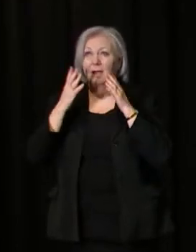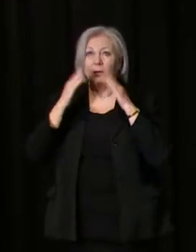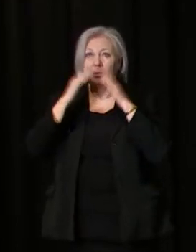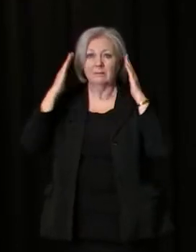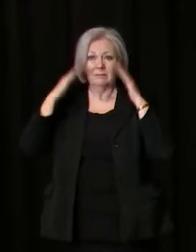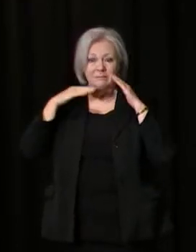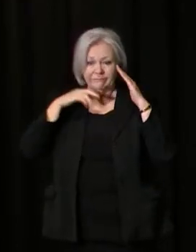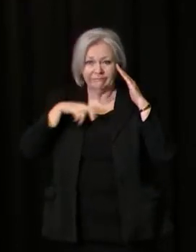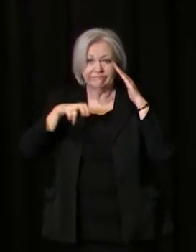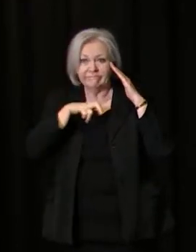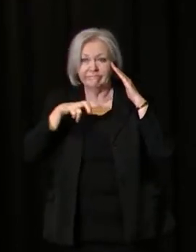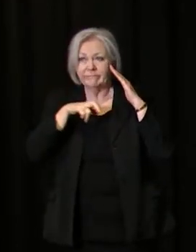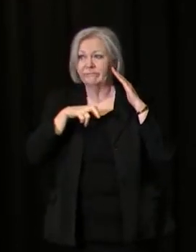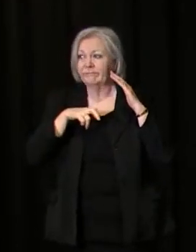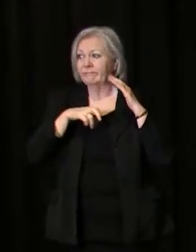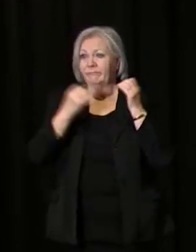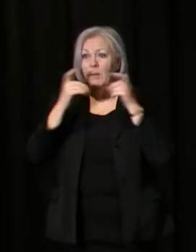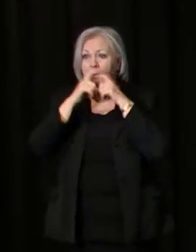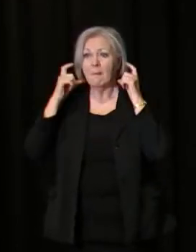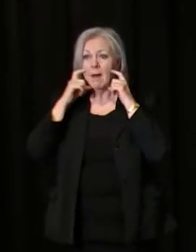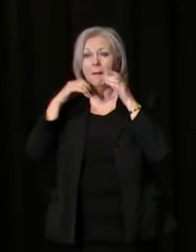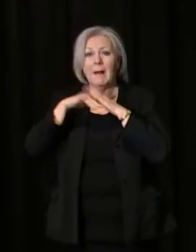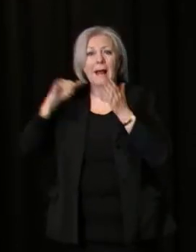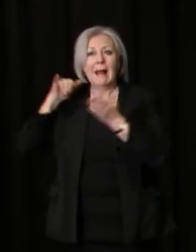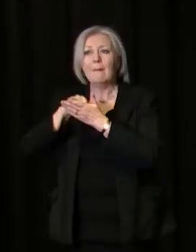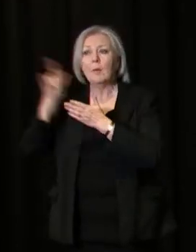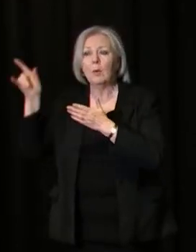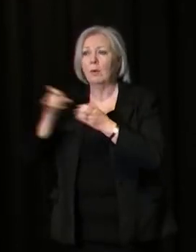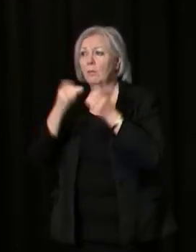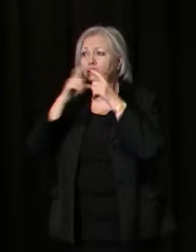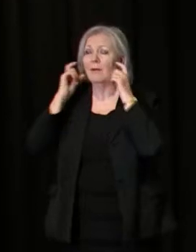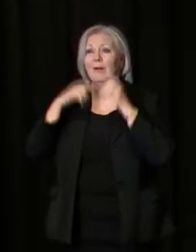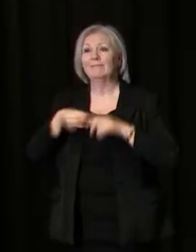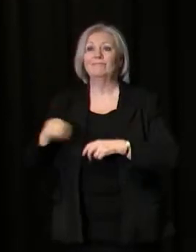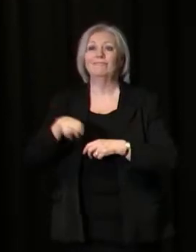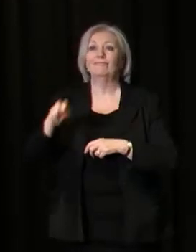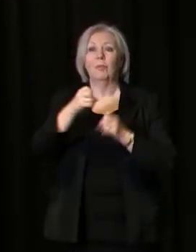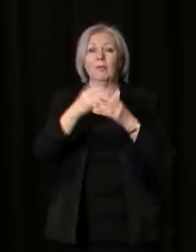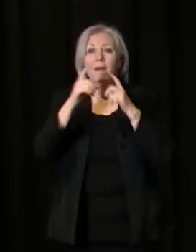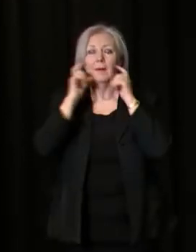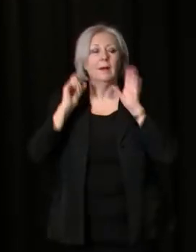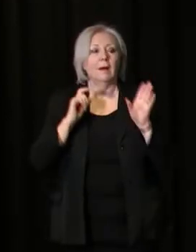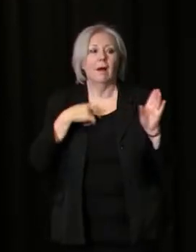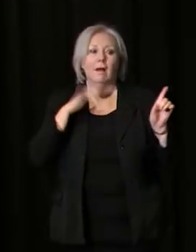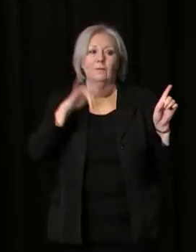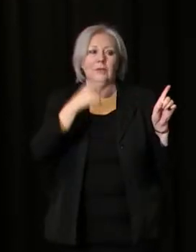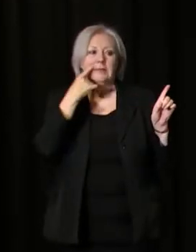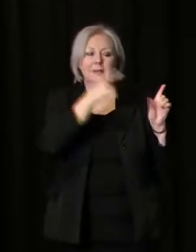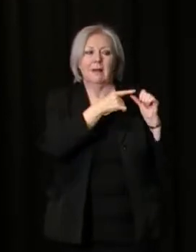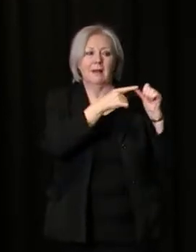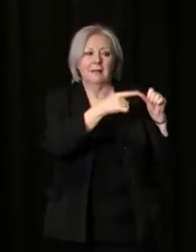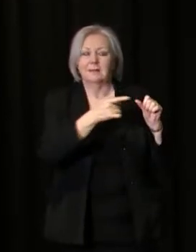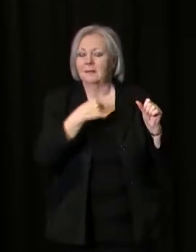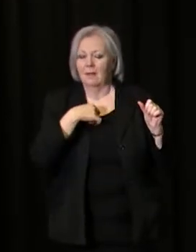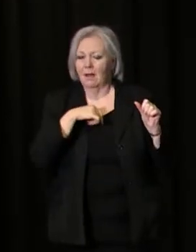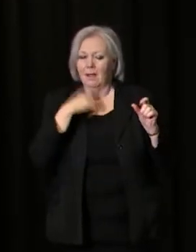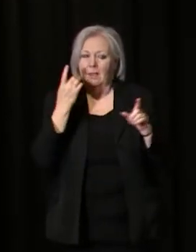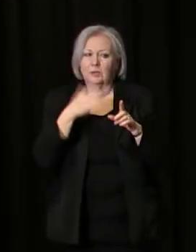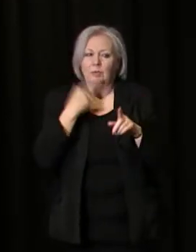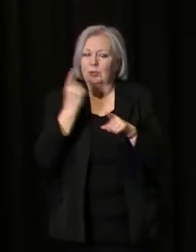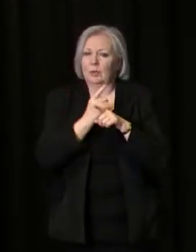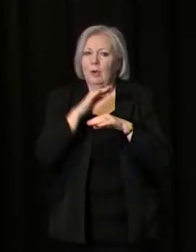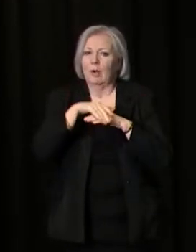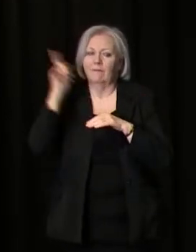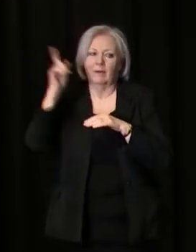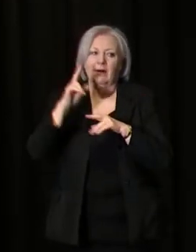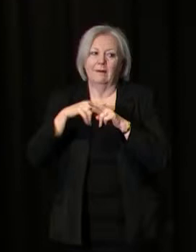masks, including at an airport. Does that marry up with what we're looking at when you reach 90%? I haven't seen those ads, and I'm not here to comment on the federal government. Today's